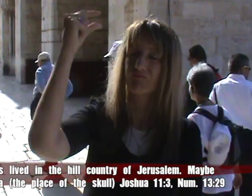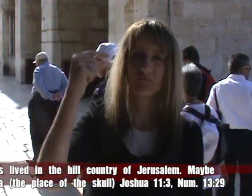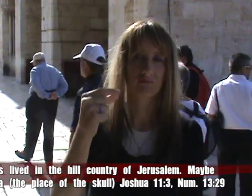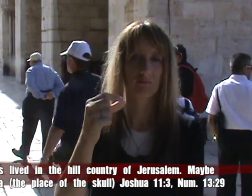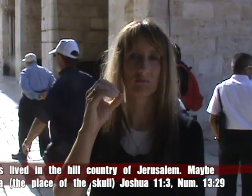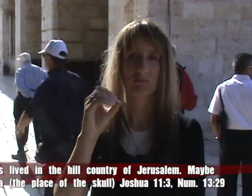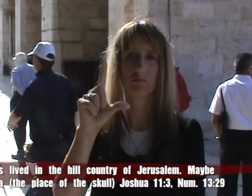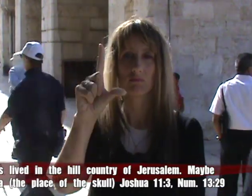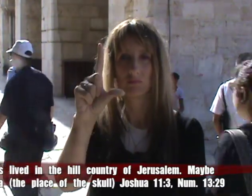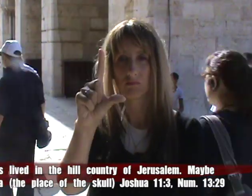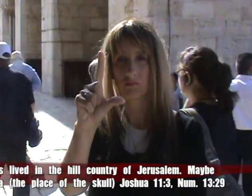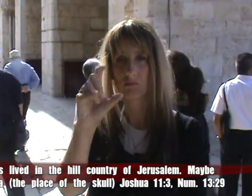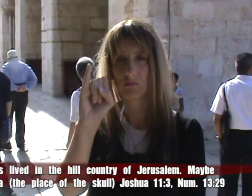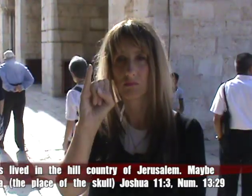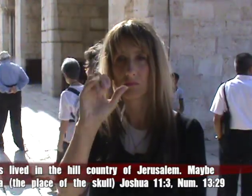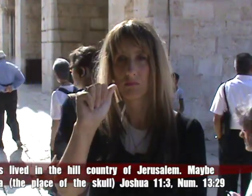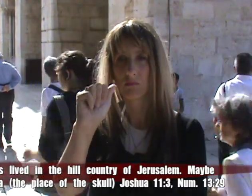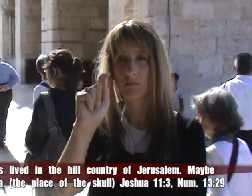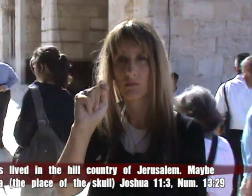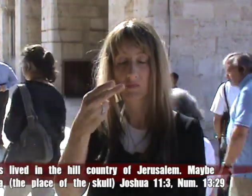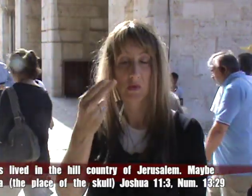near Golgotha, the place of the skull.